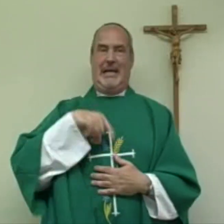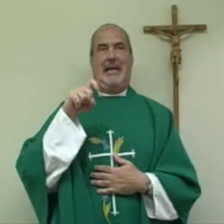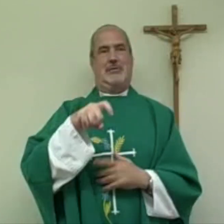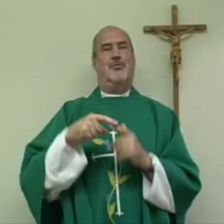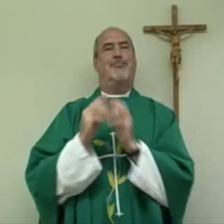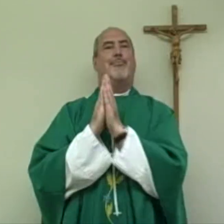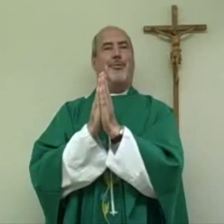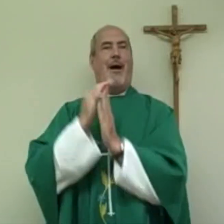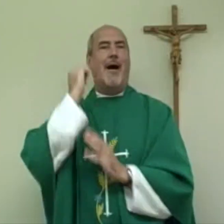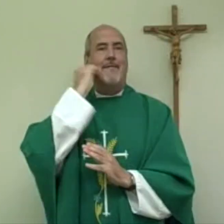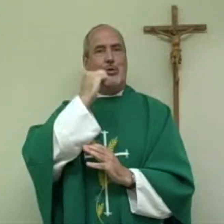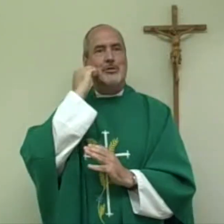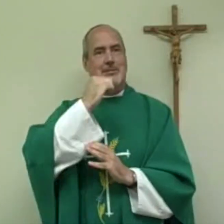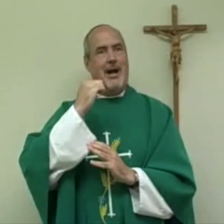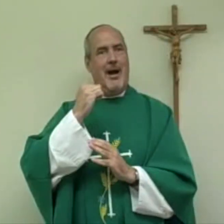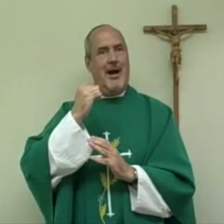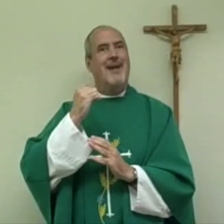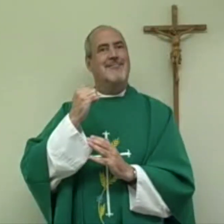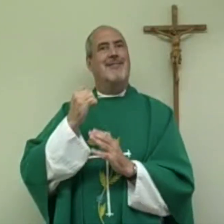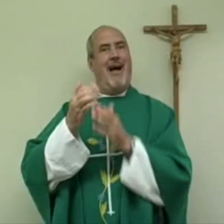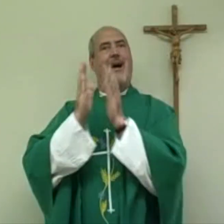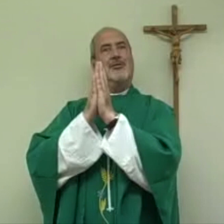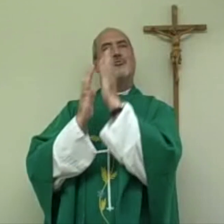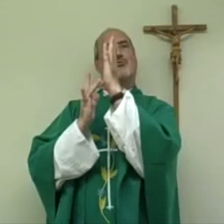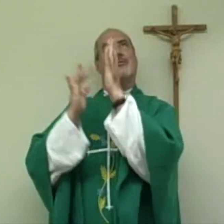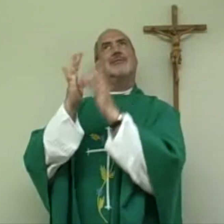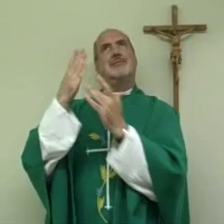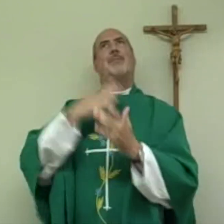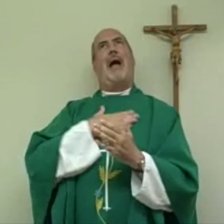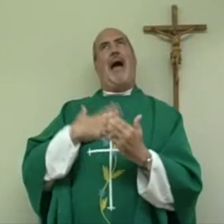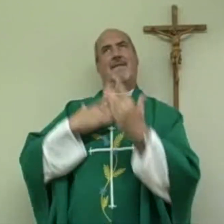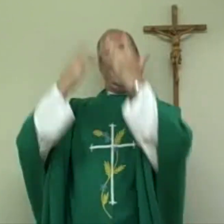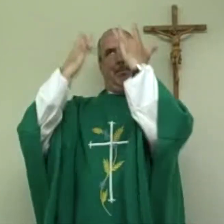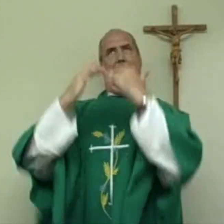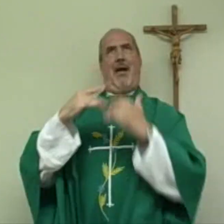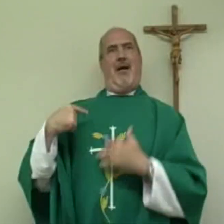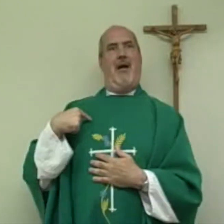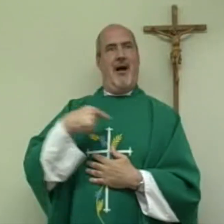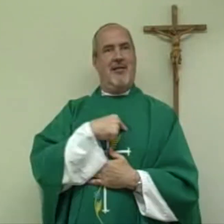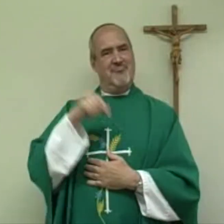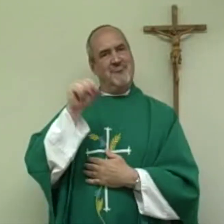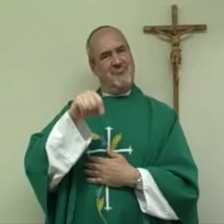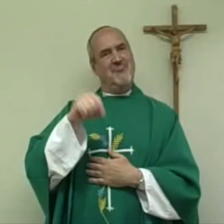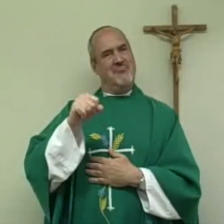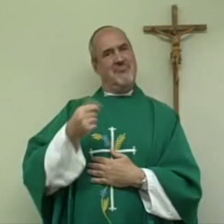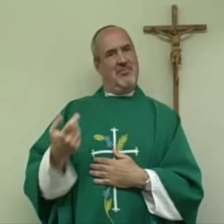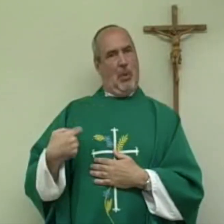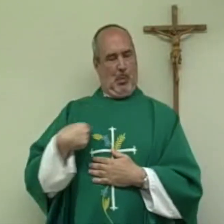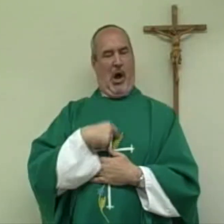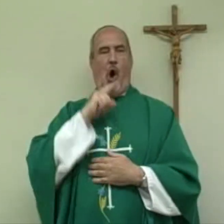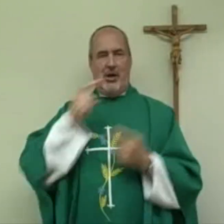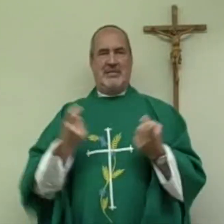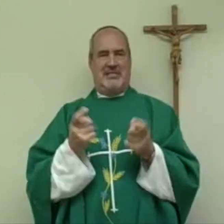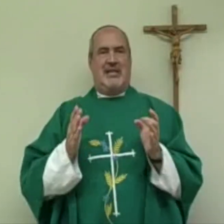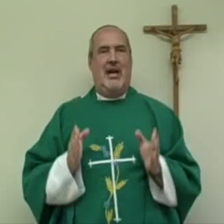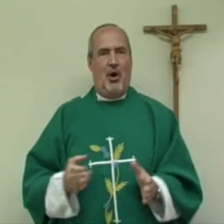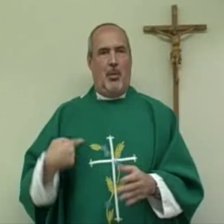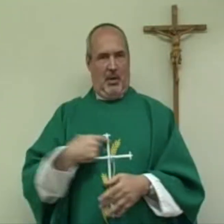And we need to pray every single day and ask Jesus to please have mercy on us.